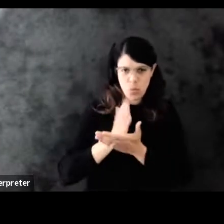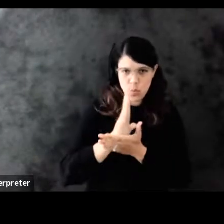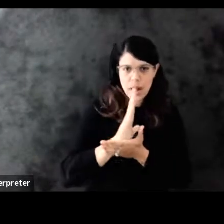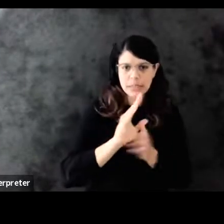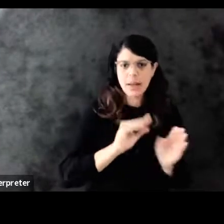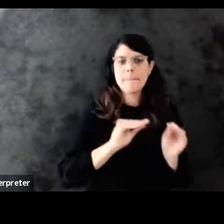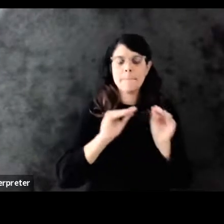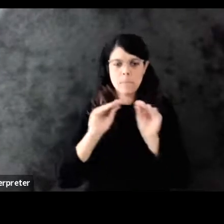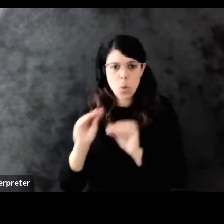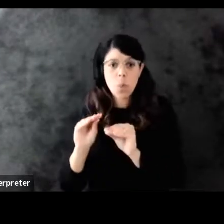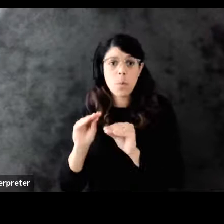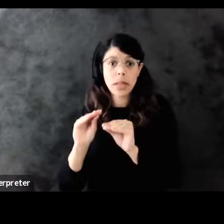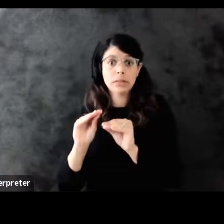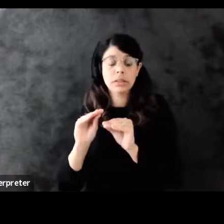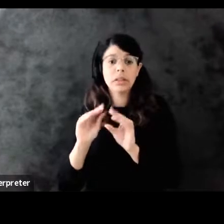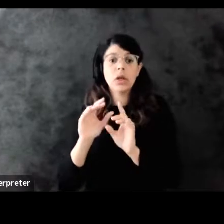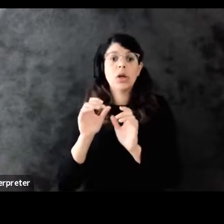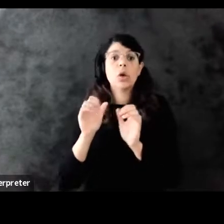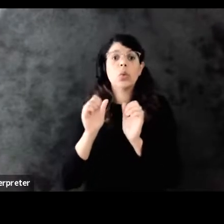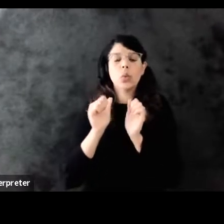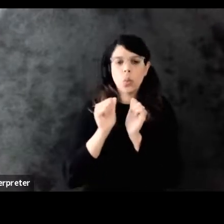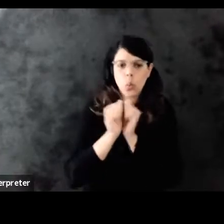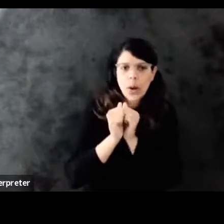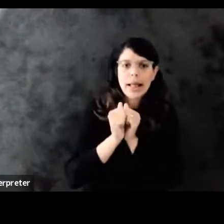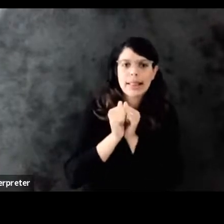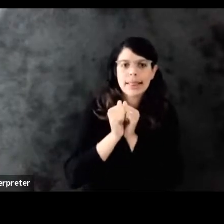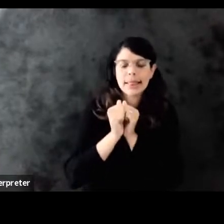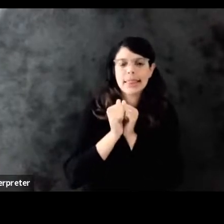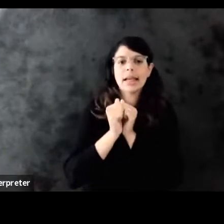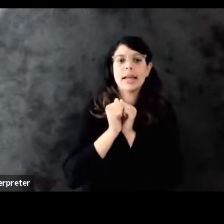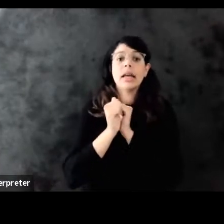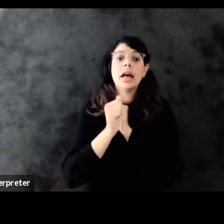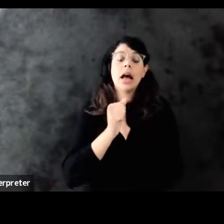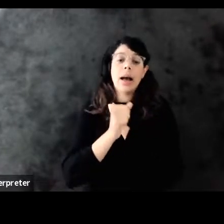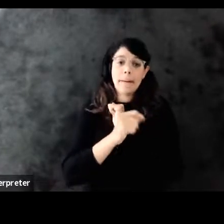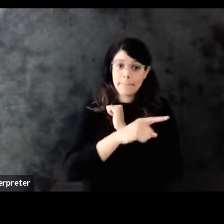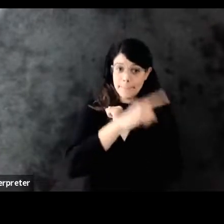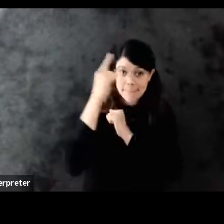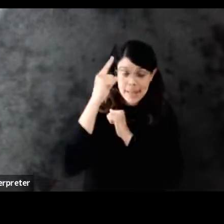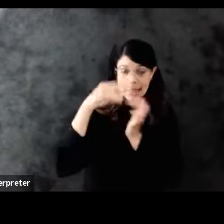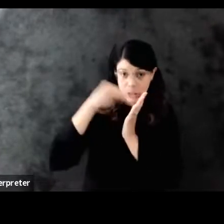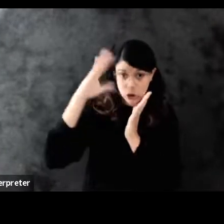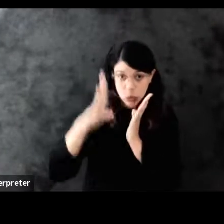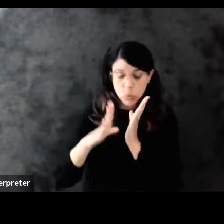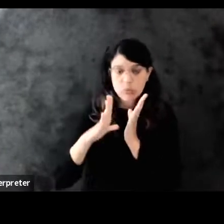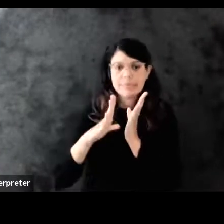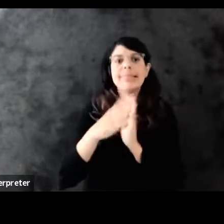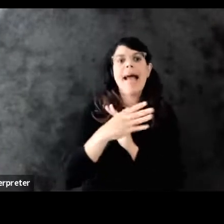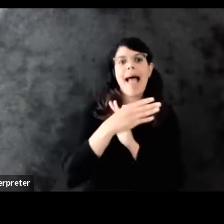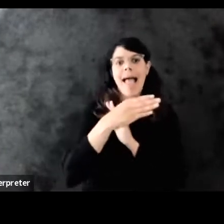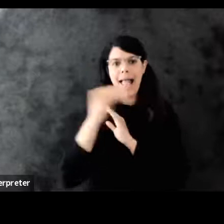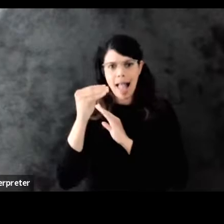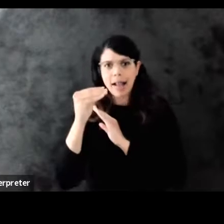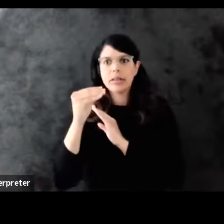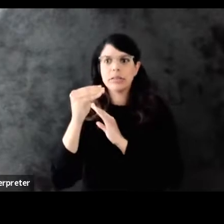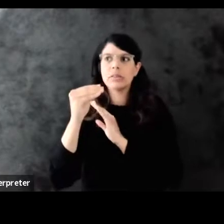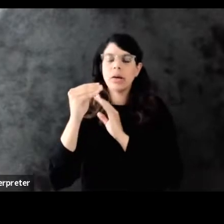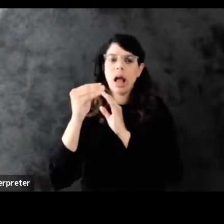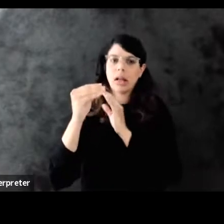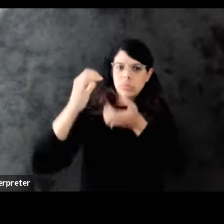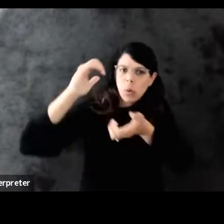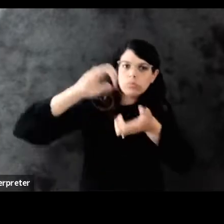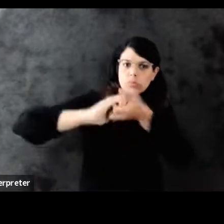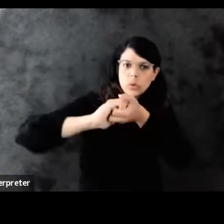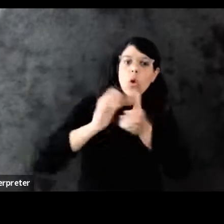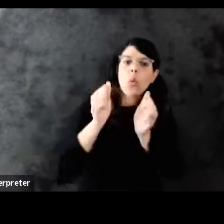Huerta, organizing food caravans to Delano and all that. So I was already on my way to become a full-time activist in a way. Pero la